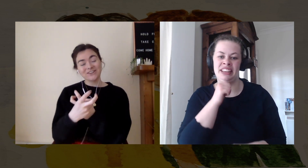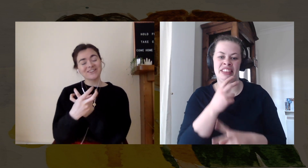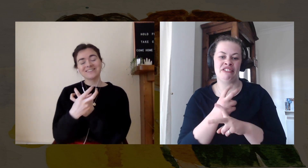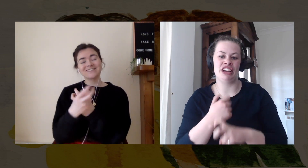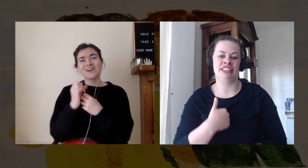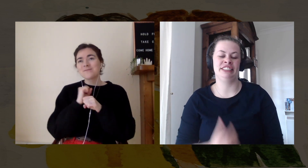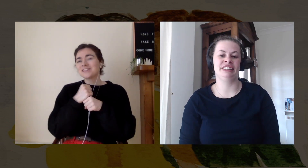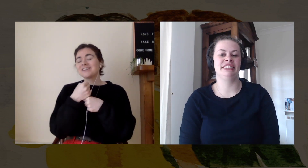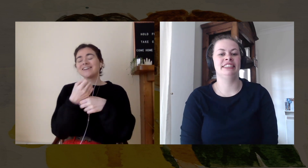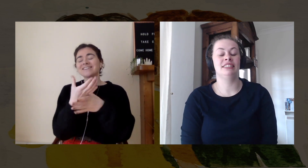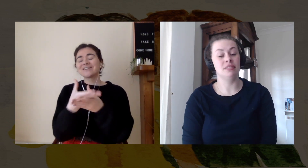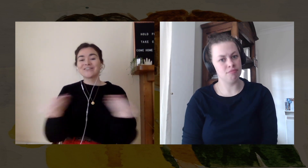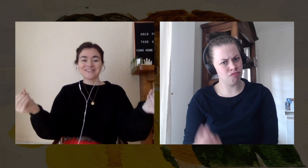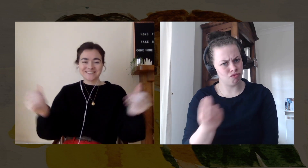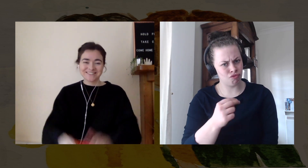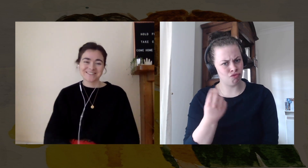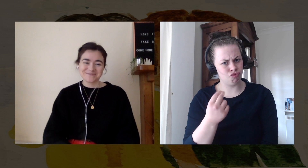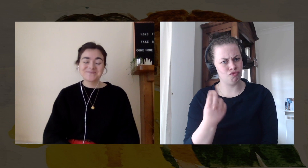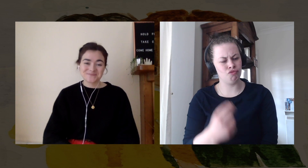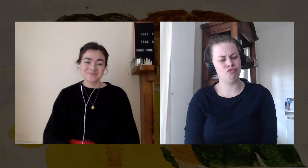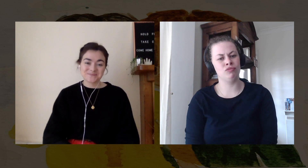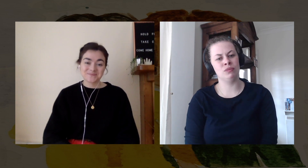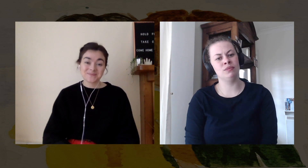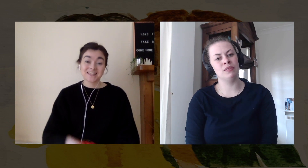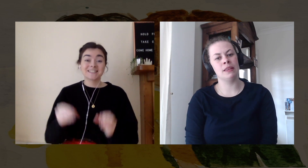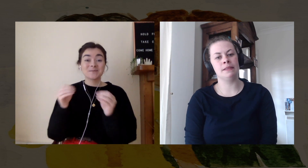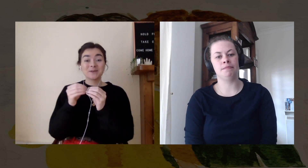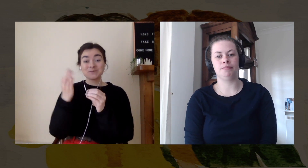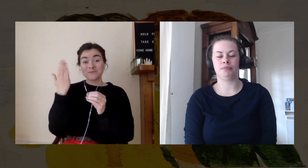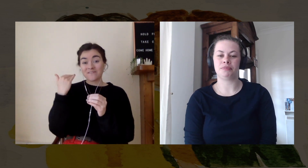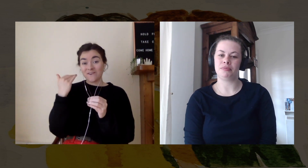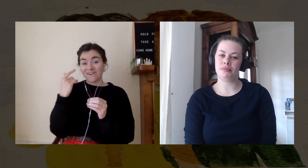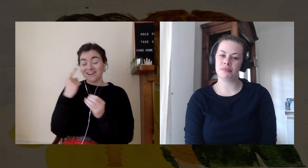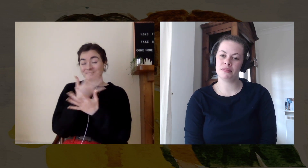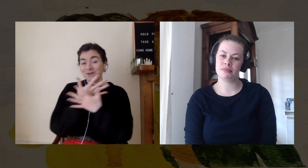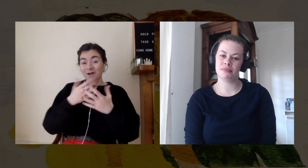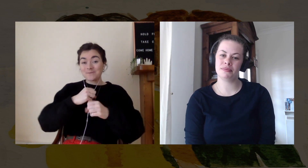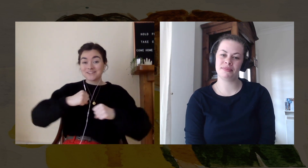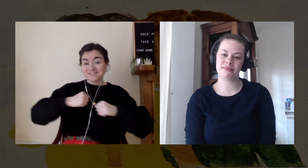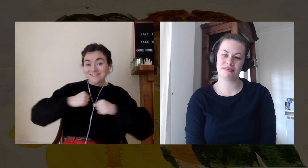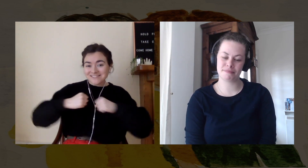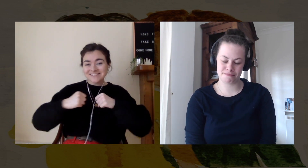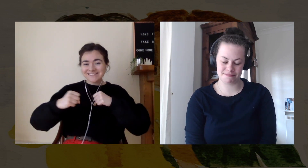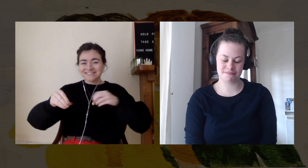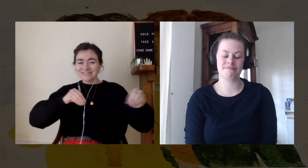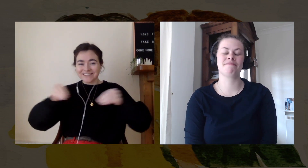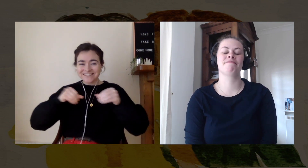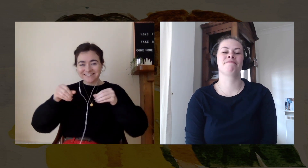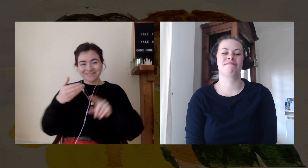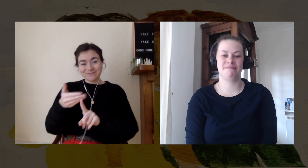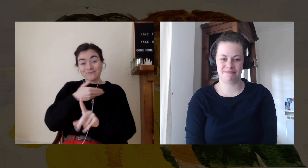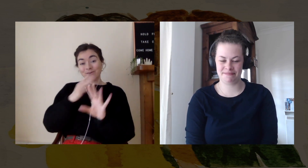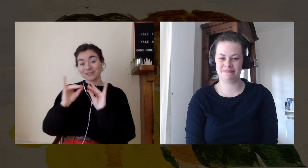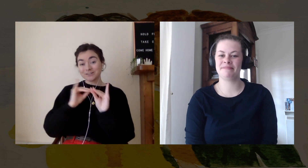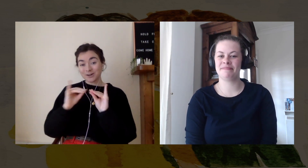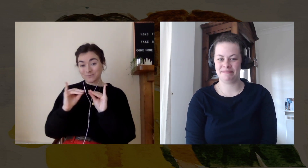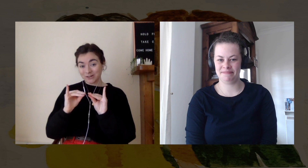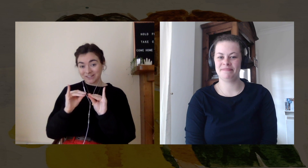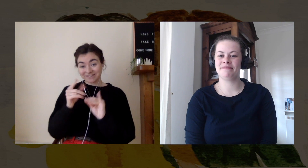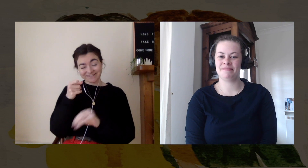As I mentioned before, do all my stretches. Yes, or you do. I interpret. I think that's kind of the third part when it comes